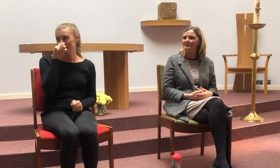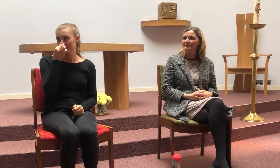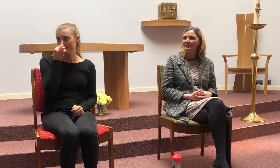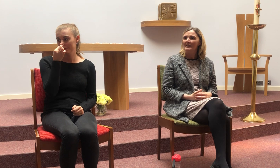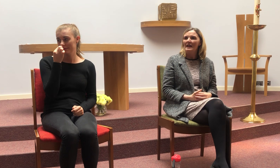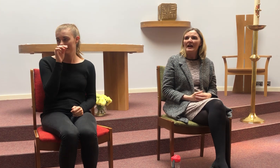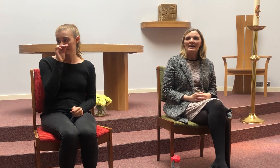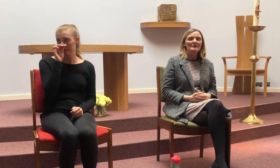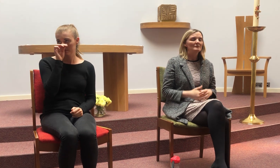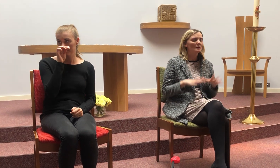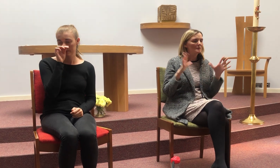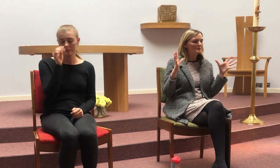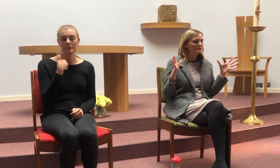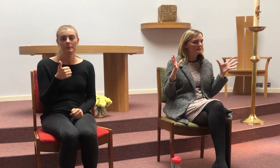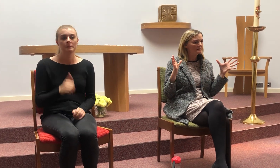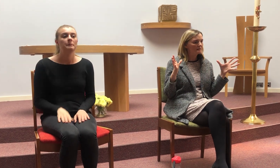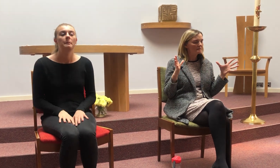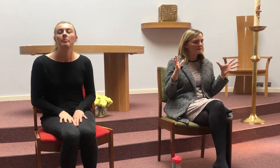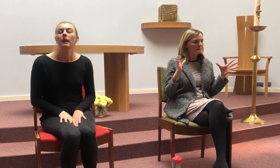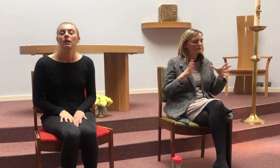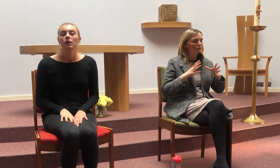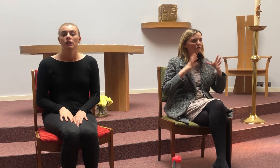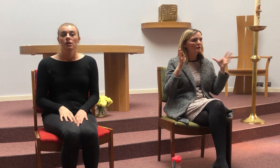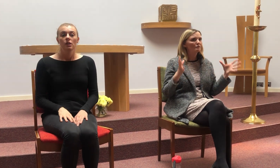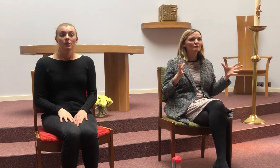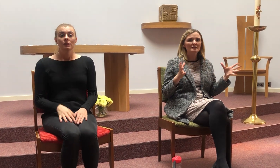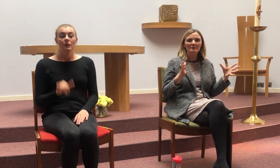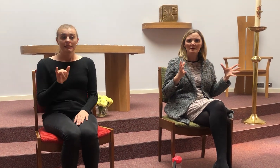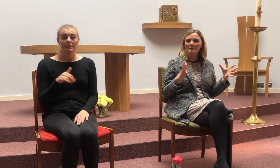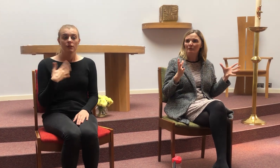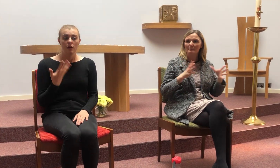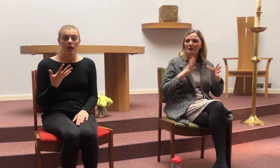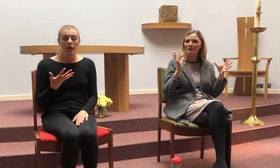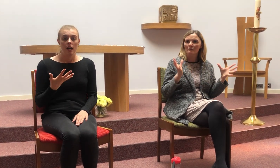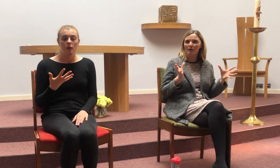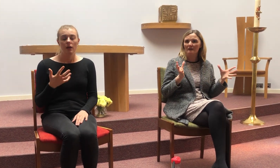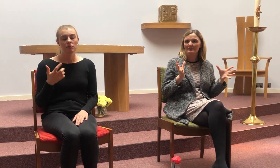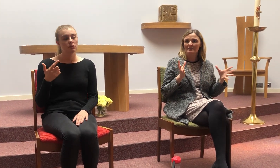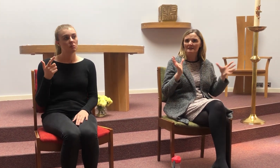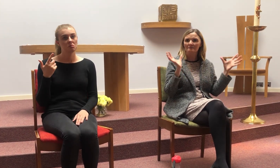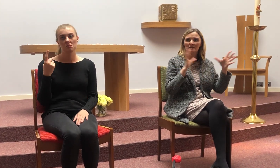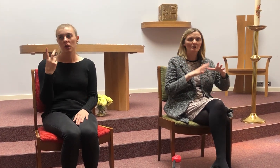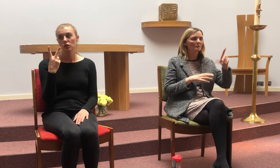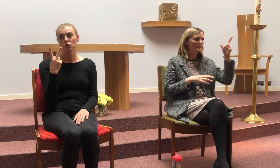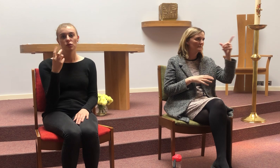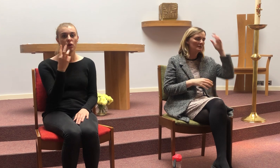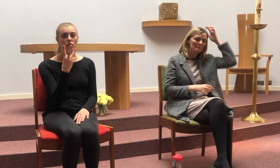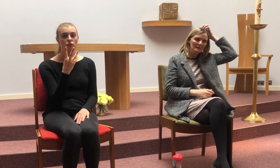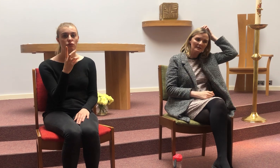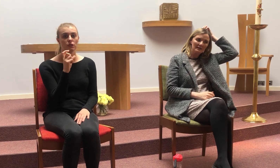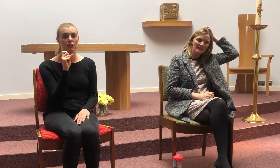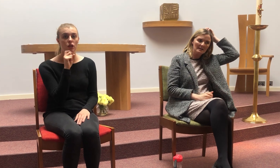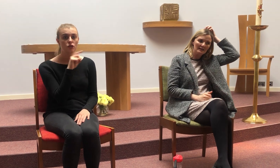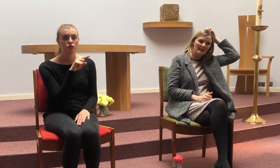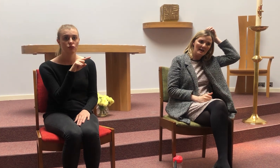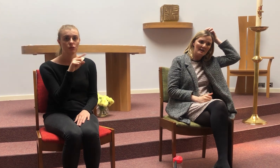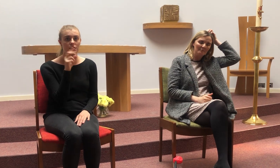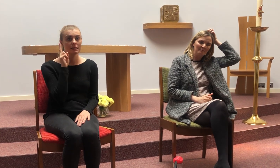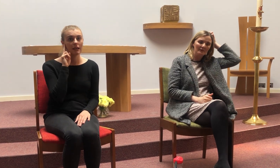you. So there was about 300 deaf people from all over Ireland, you know, came to the